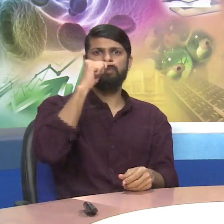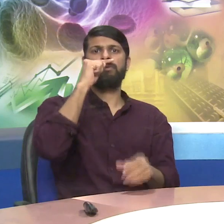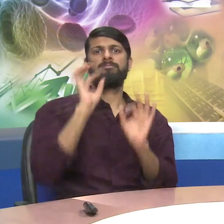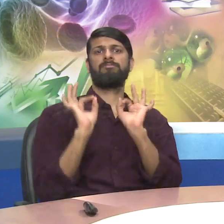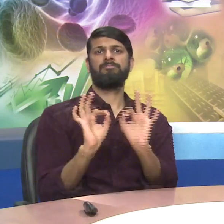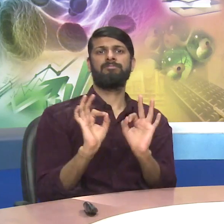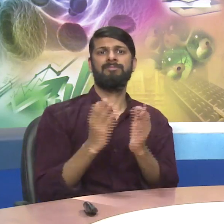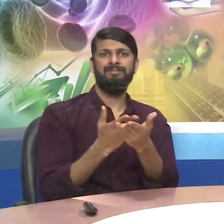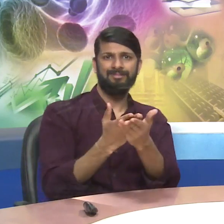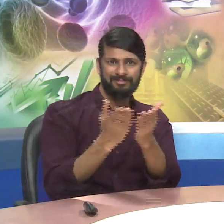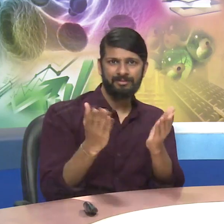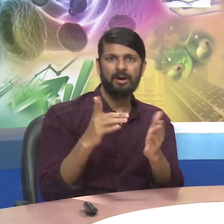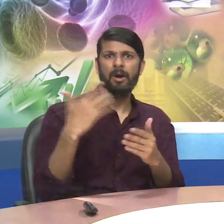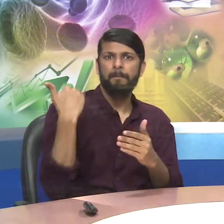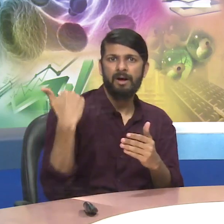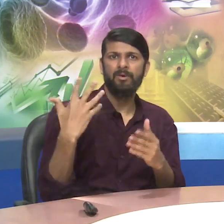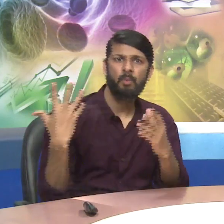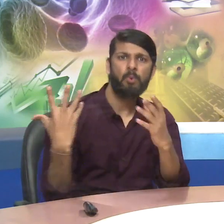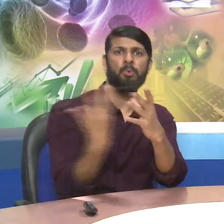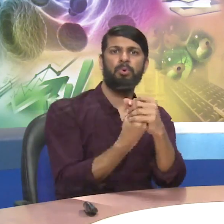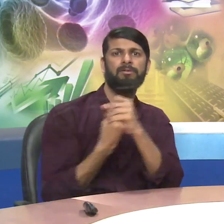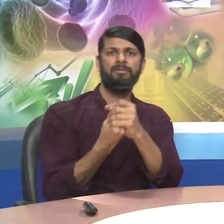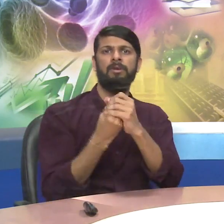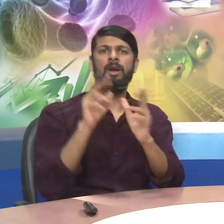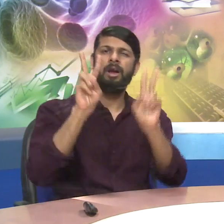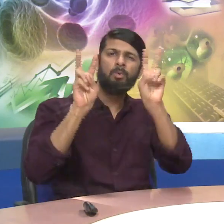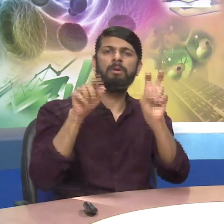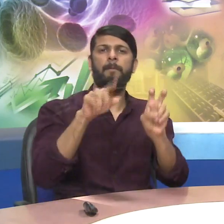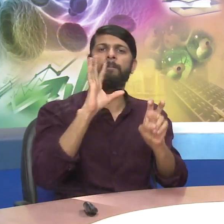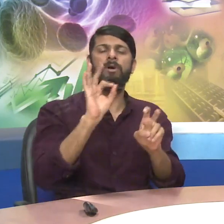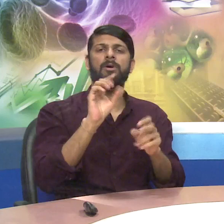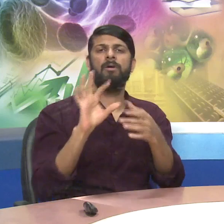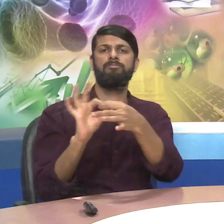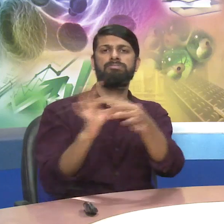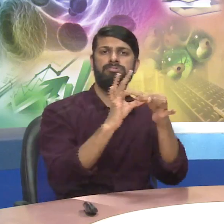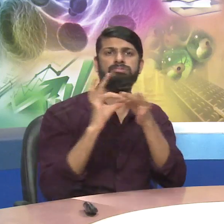Inclusion of phrases like dignity of individuals,